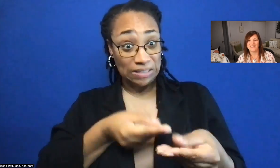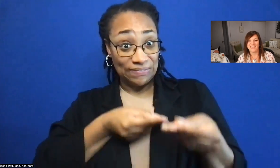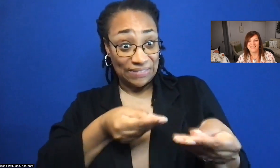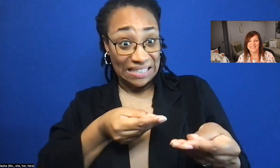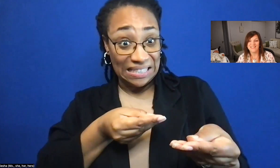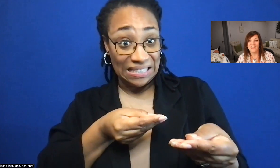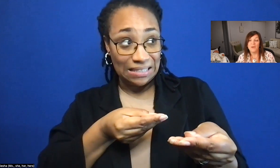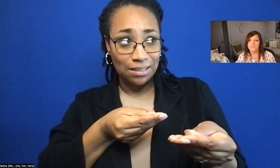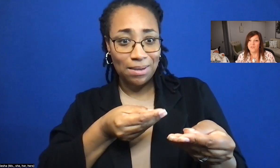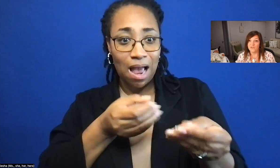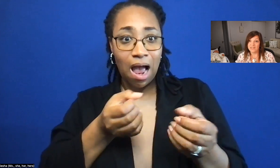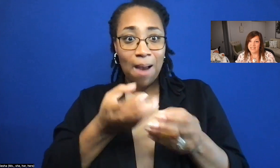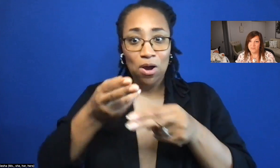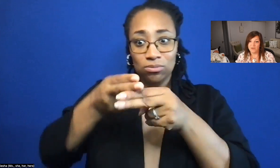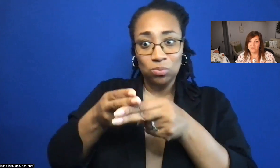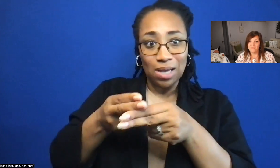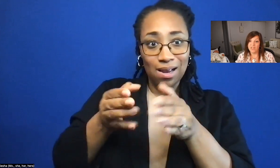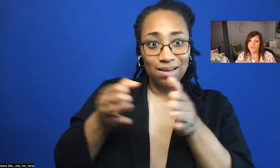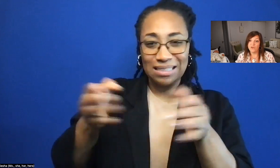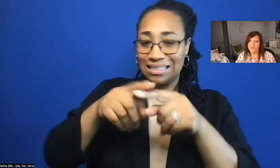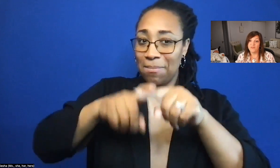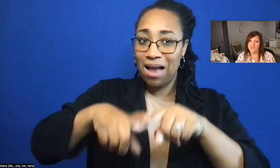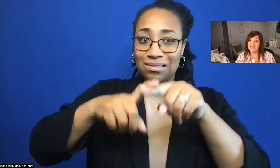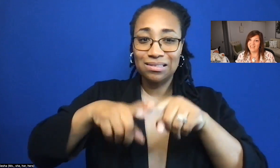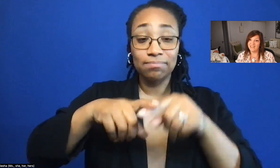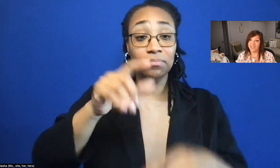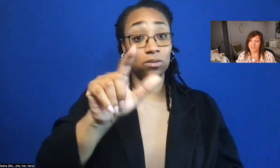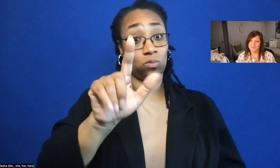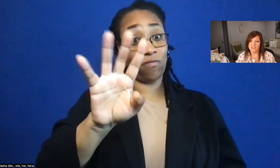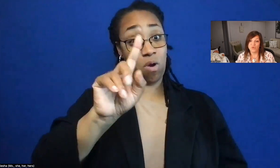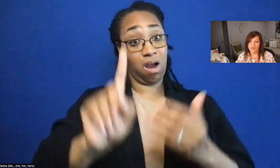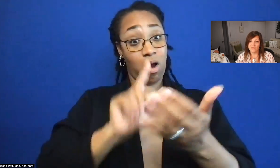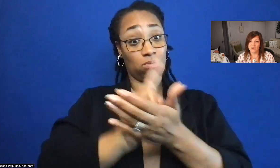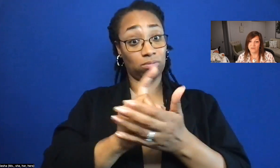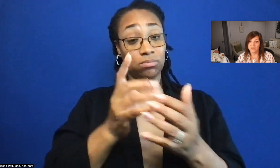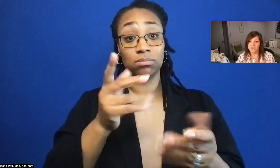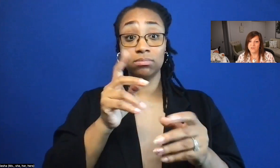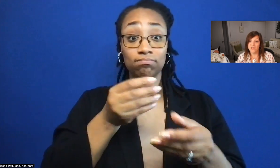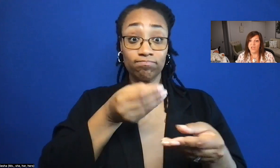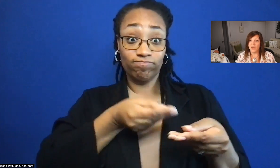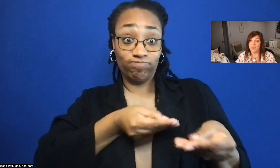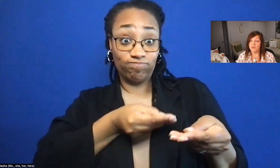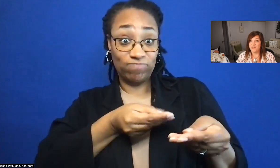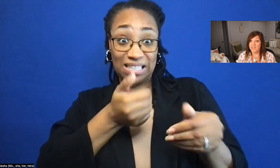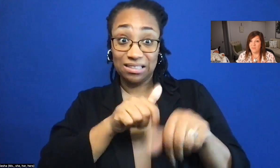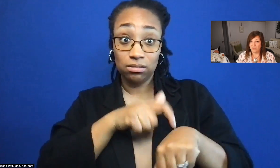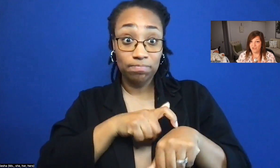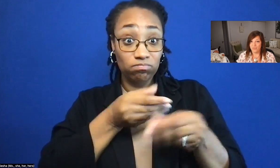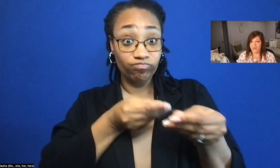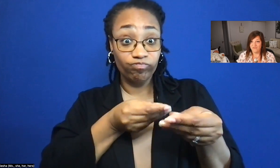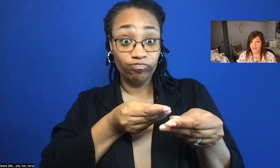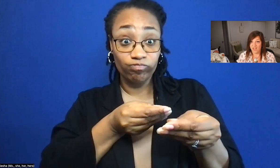baby takes. For example, if your baby feeds 10 times in 24 hours, baby would need